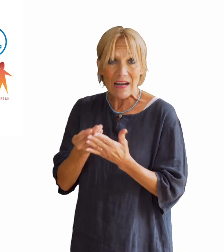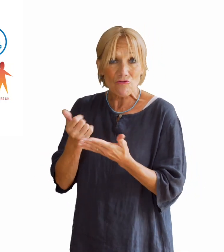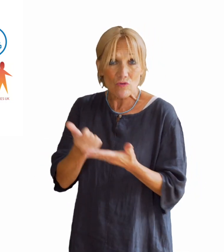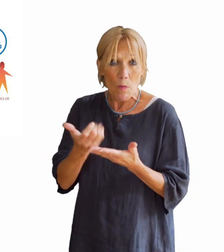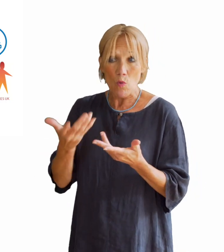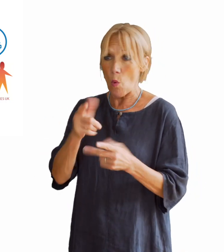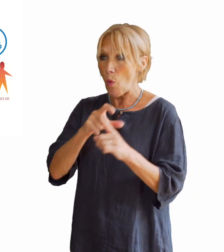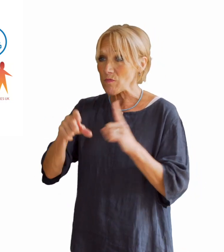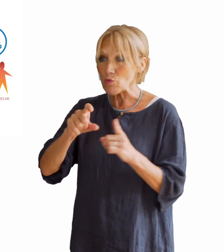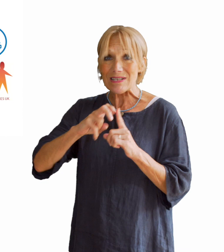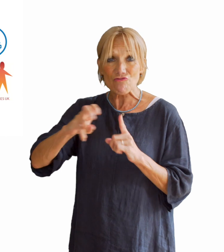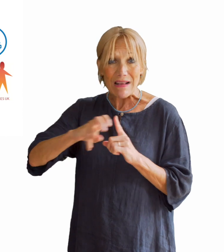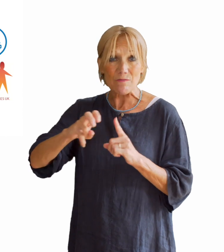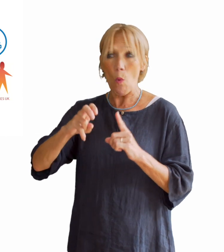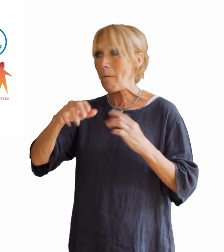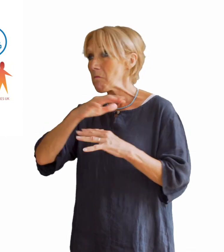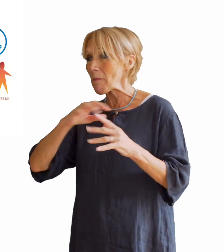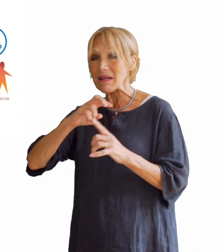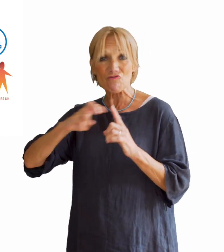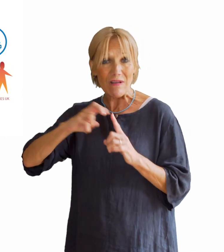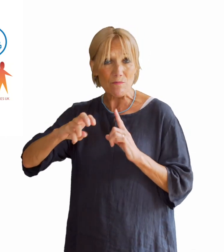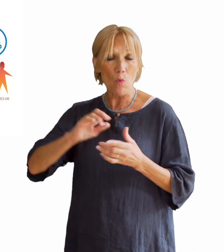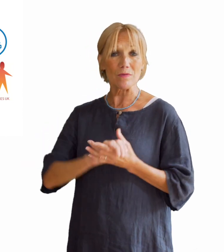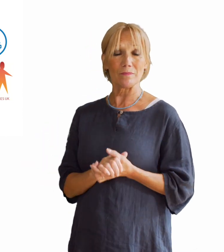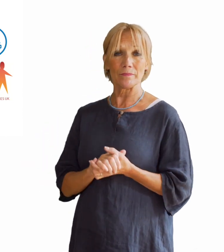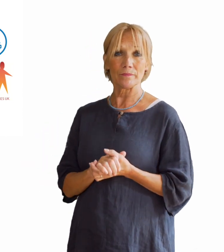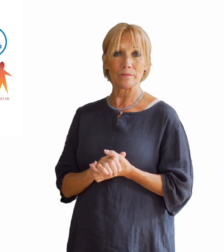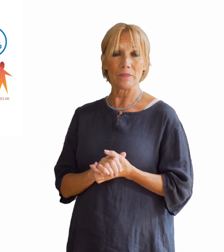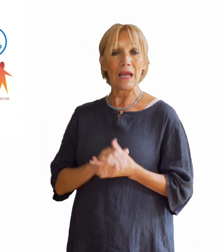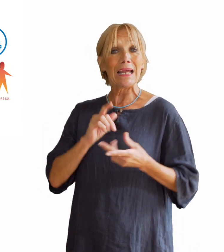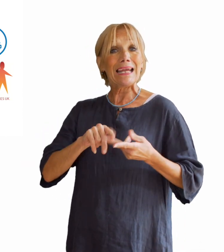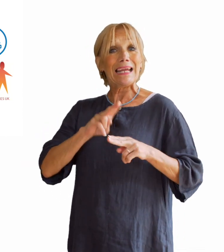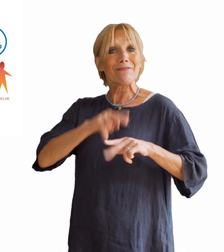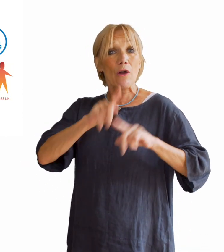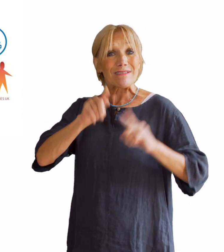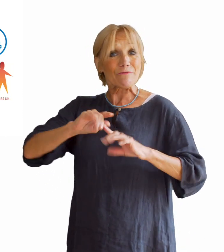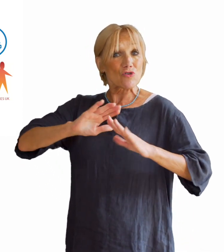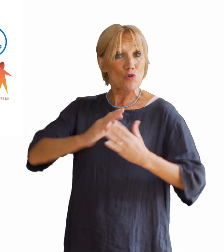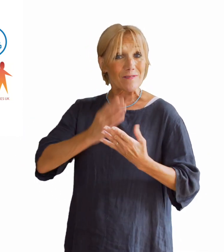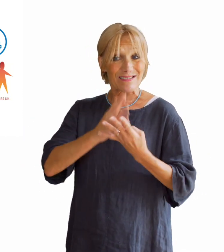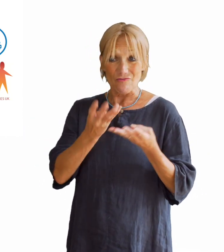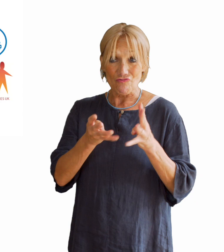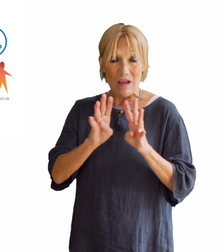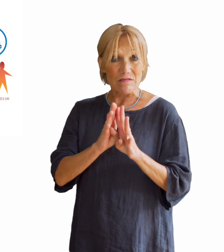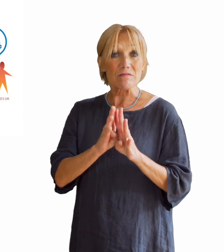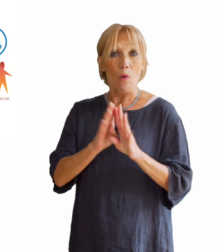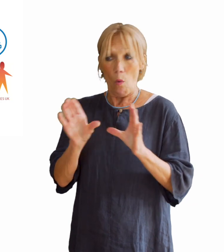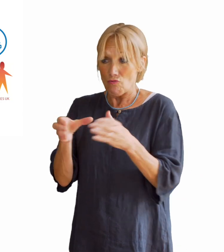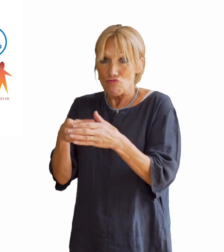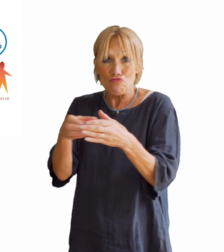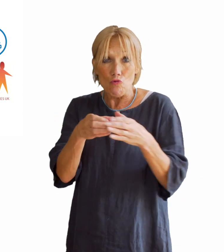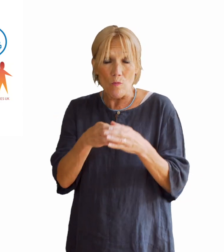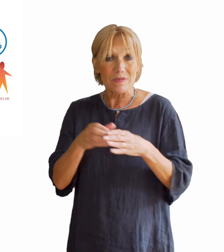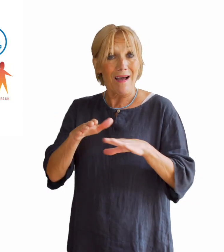or community transport in order to attend. If there are different services, trusts or bodies covering different places in